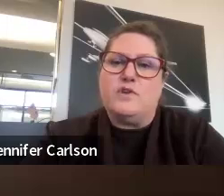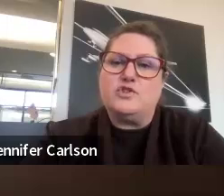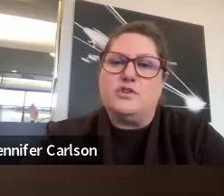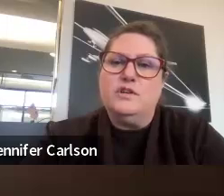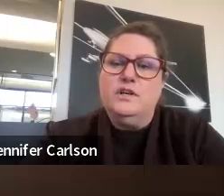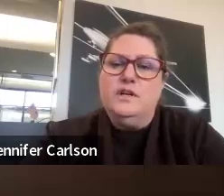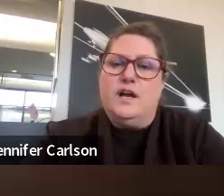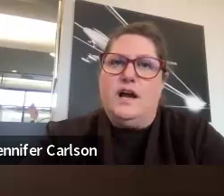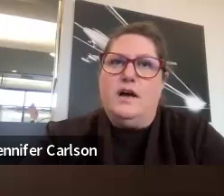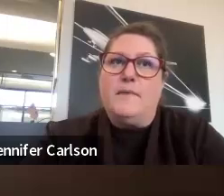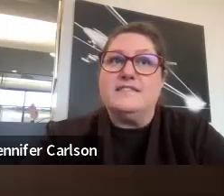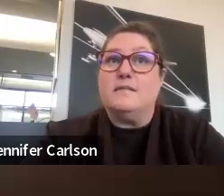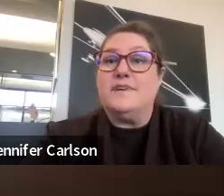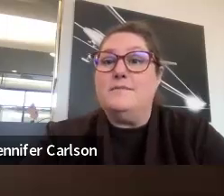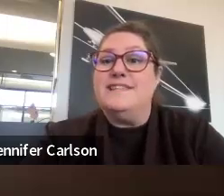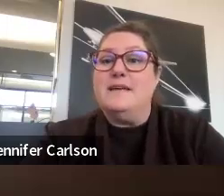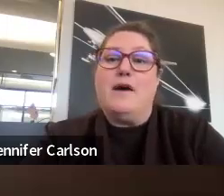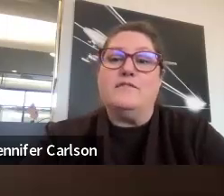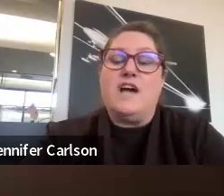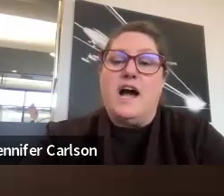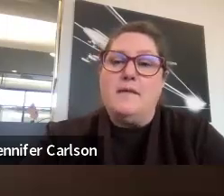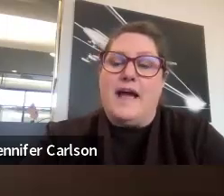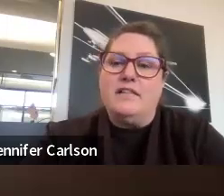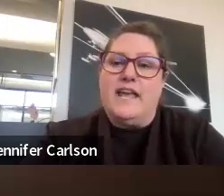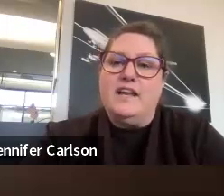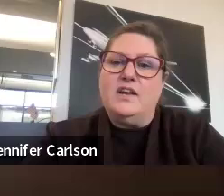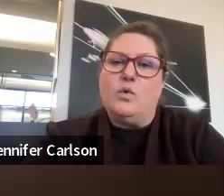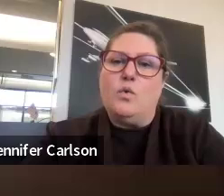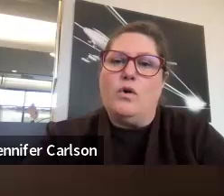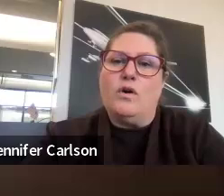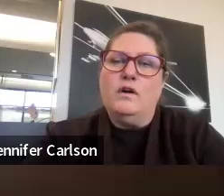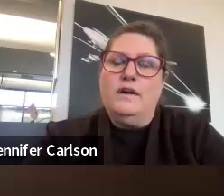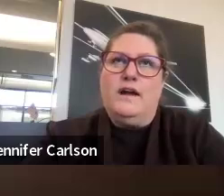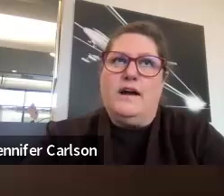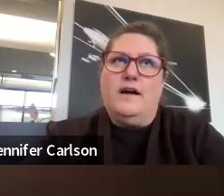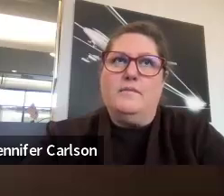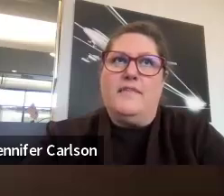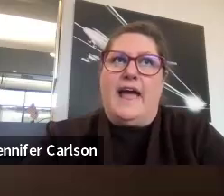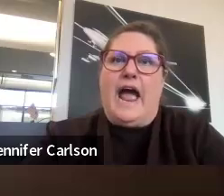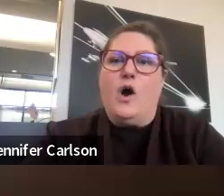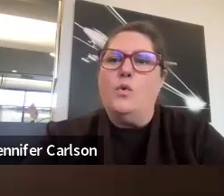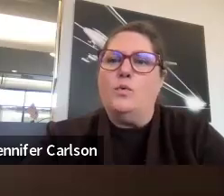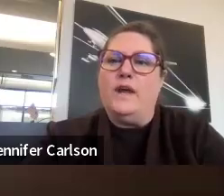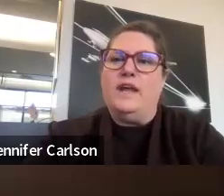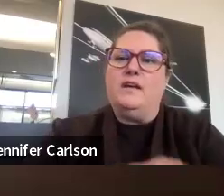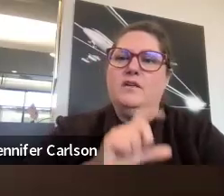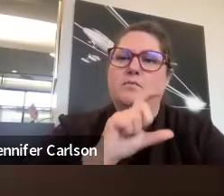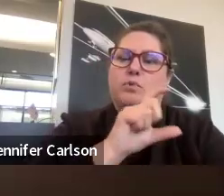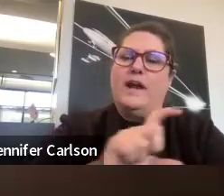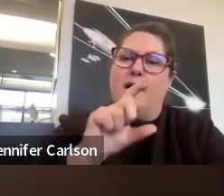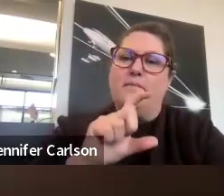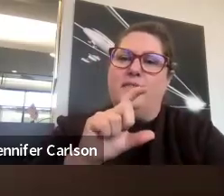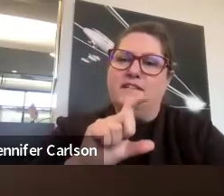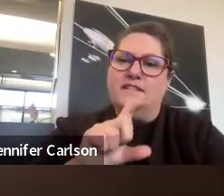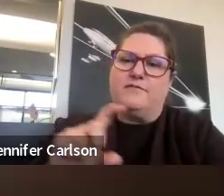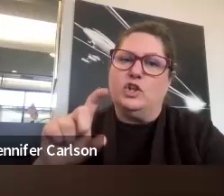classroom structure. And sometimes the amount of time allocated, or how we